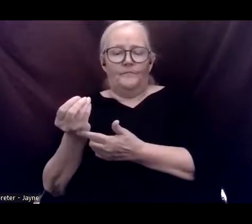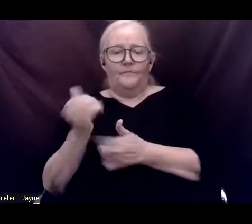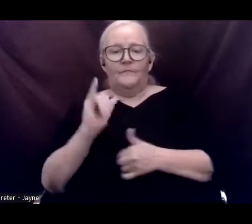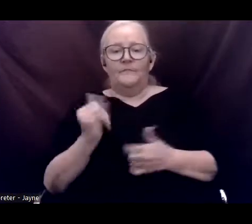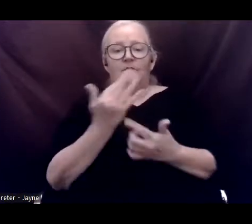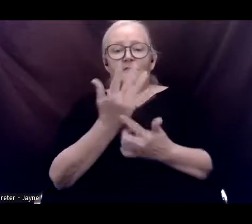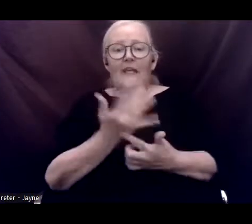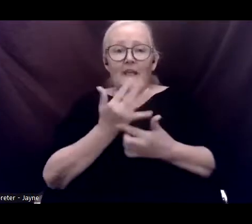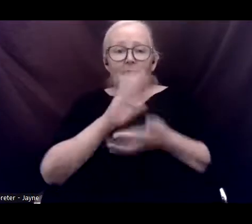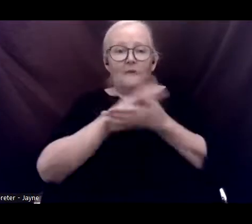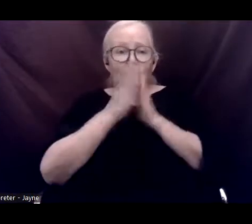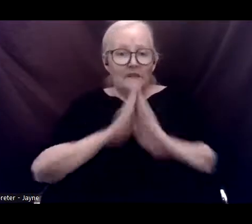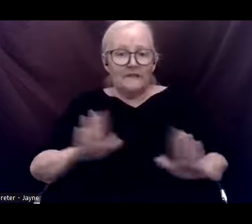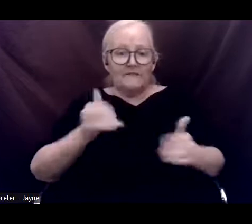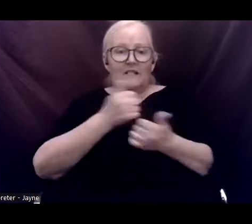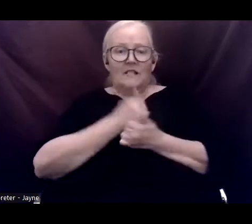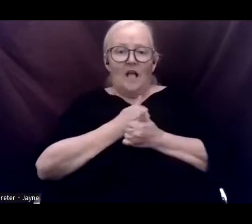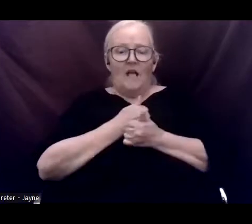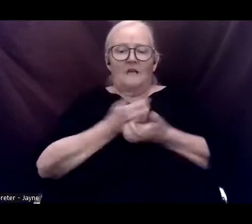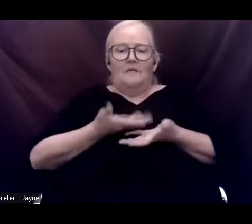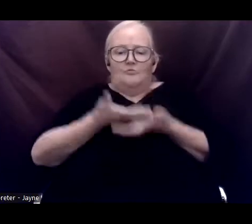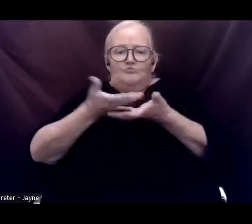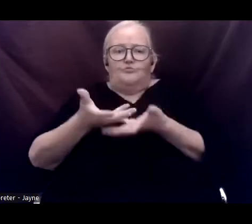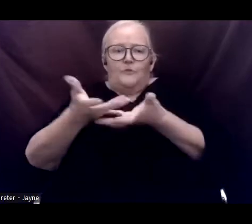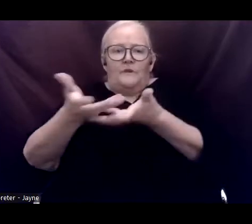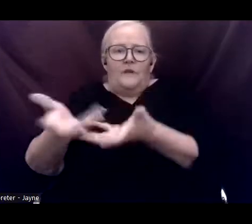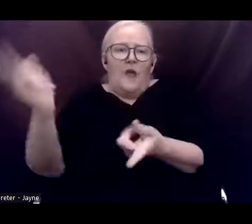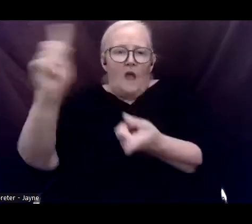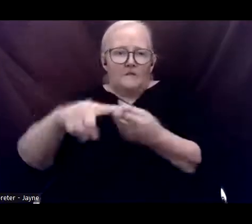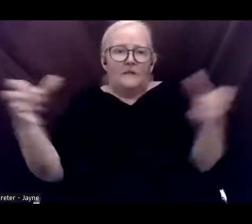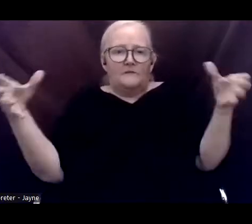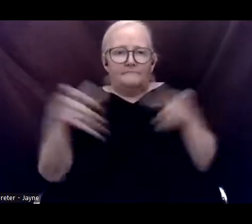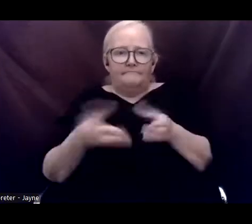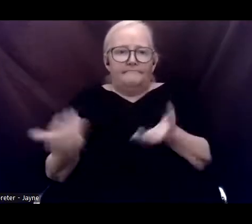Carry the flame of peace and love until we meet again.